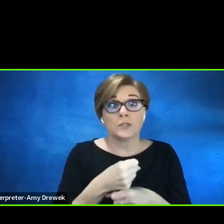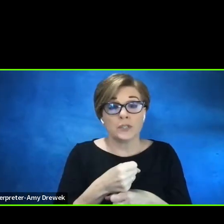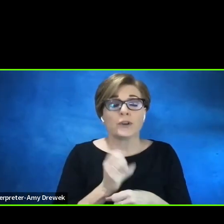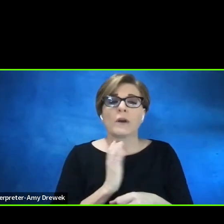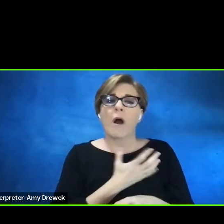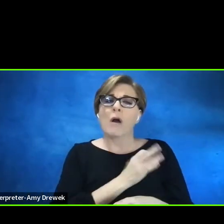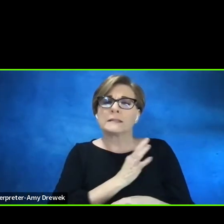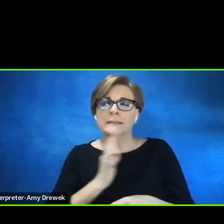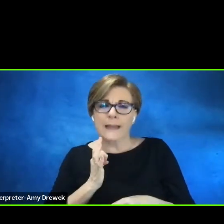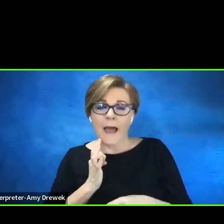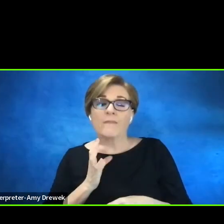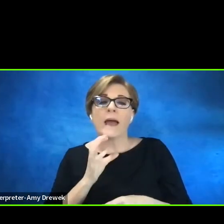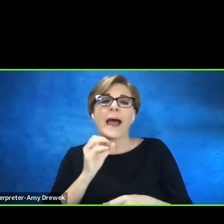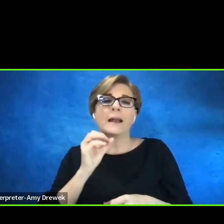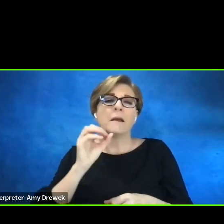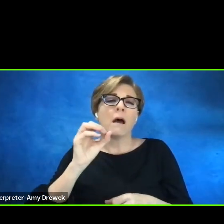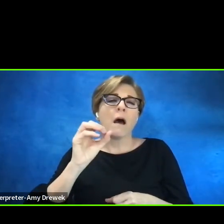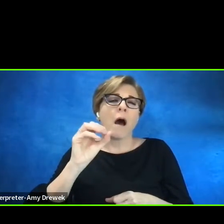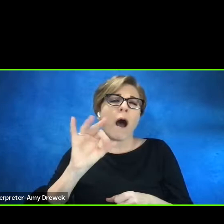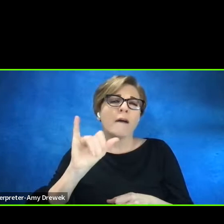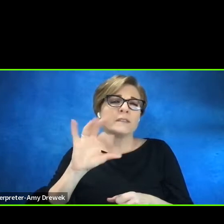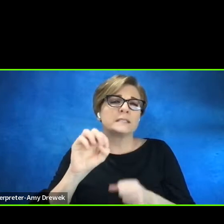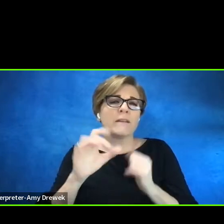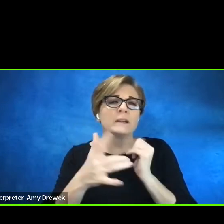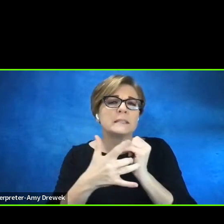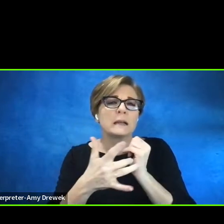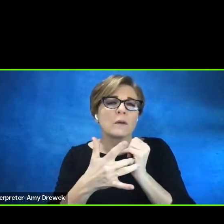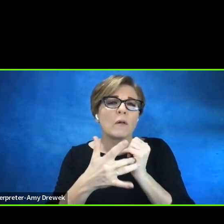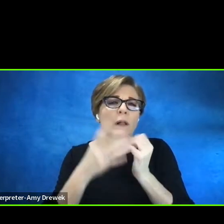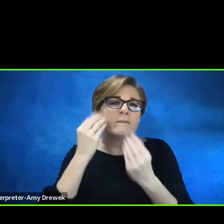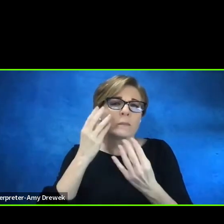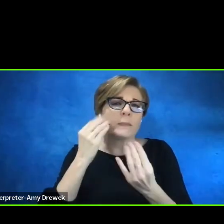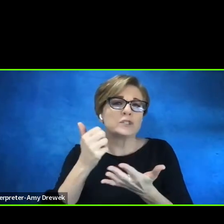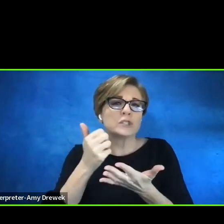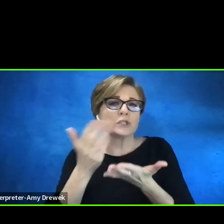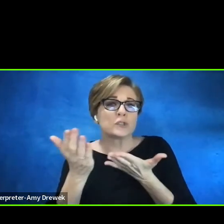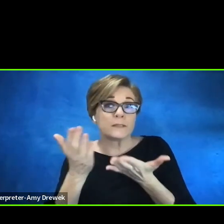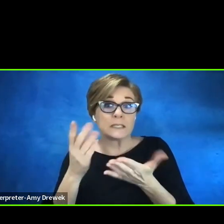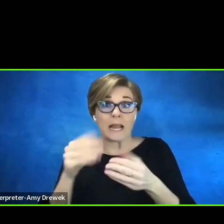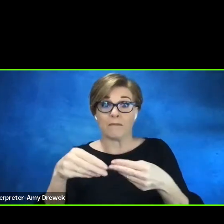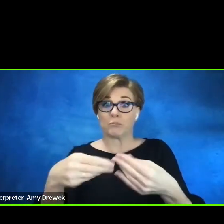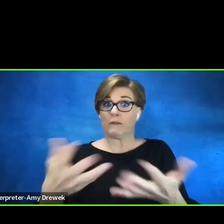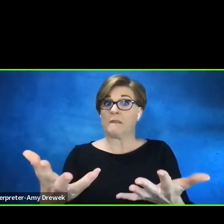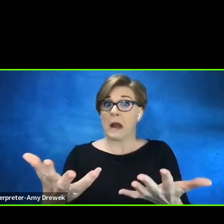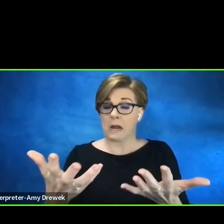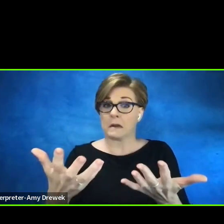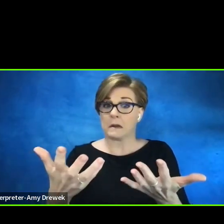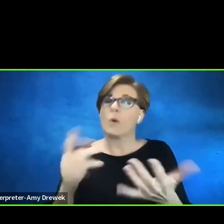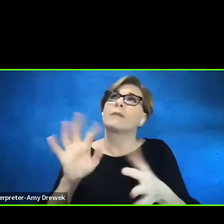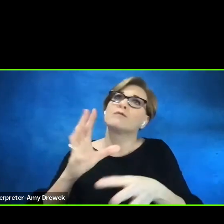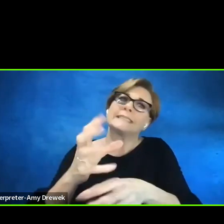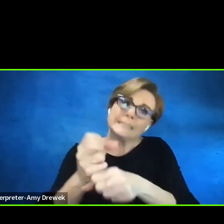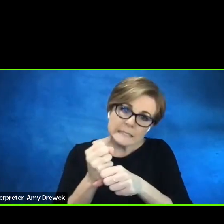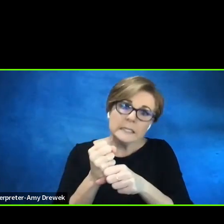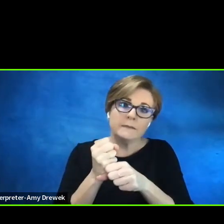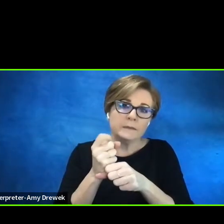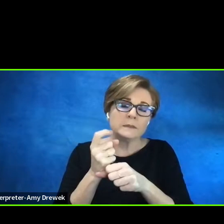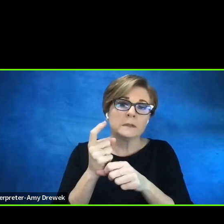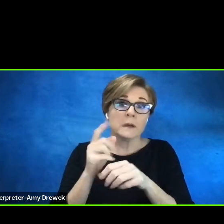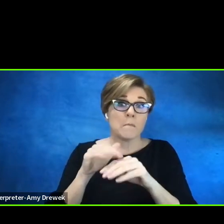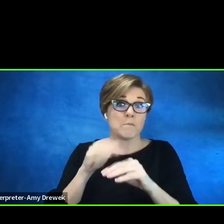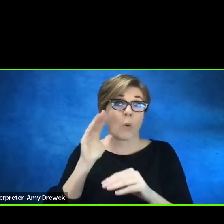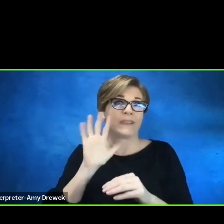the Office of Technical and Information Services have provided over 5, have received over 5,000